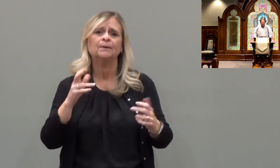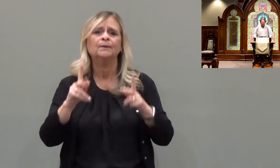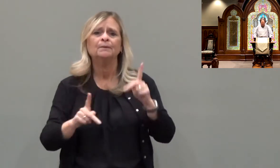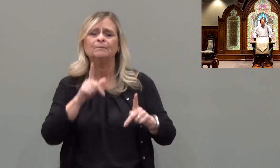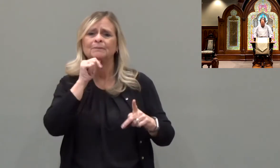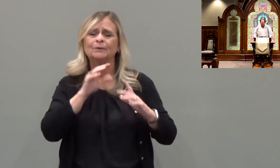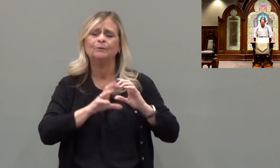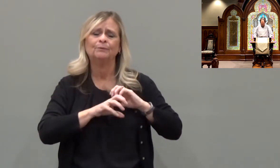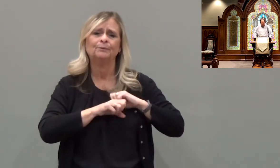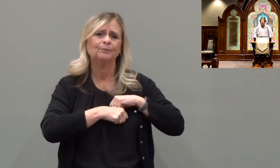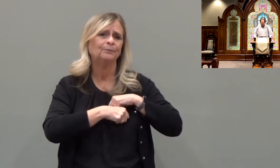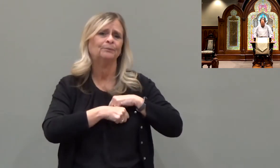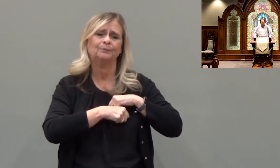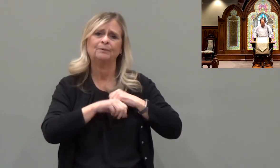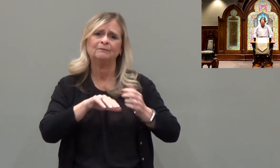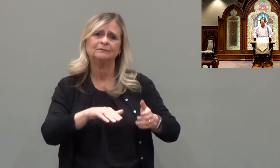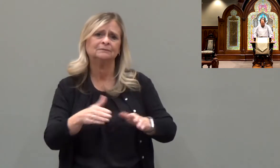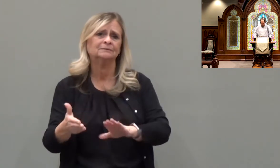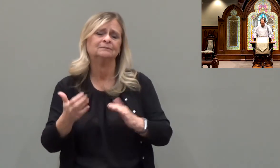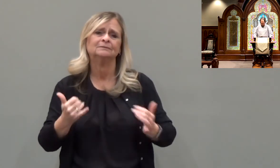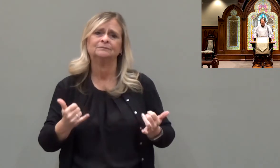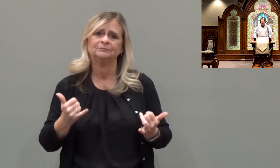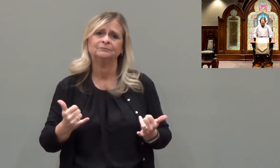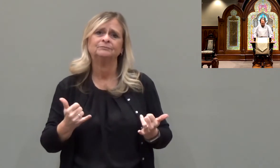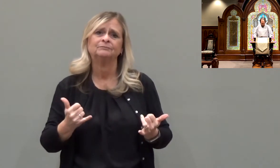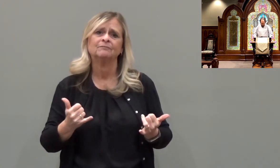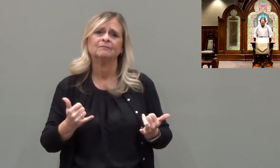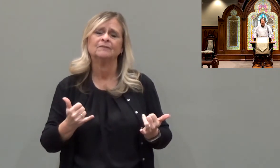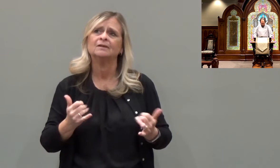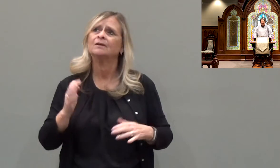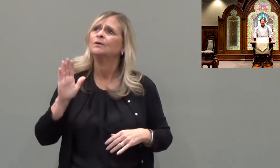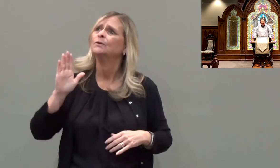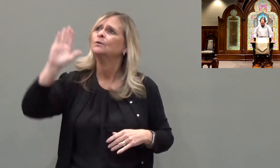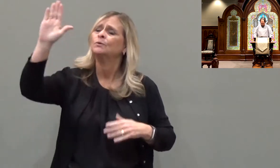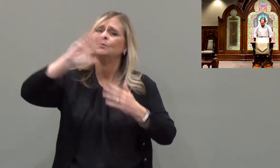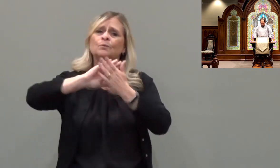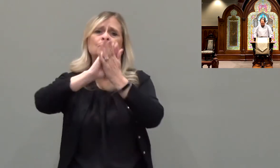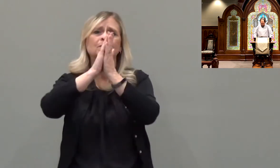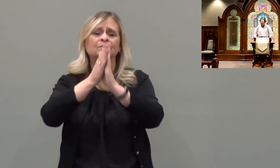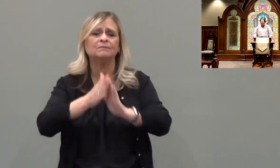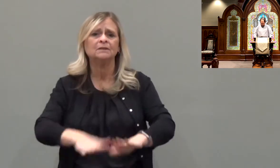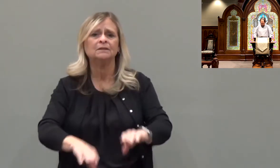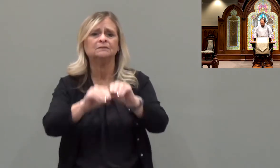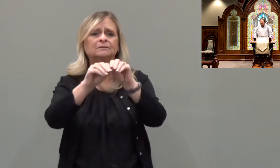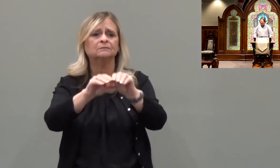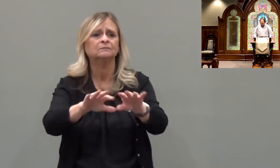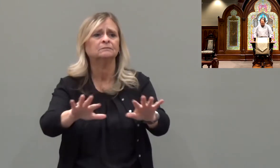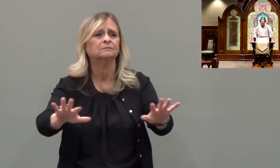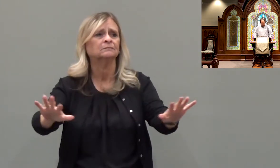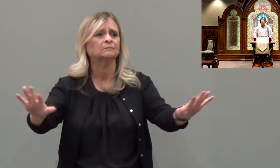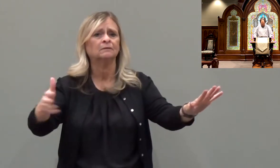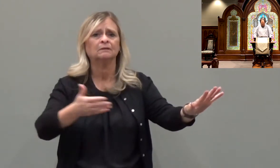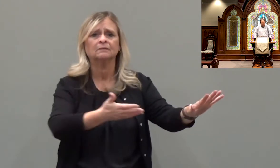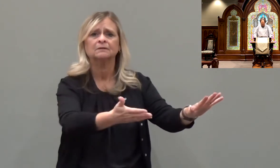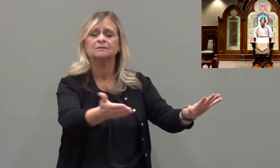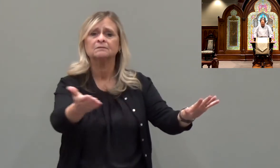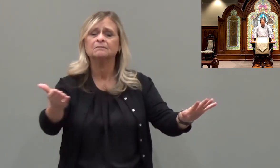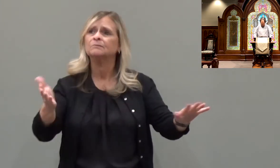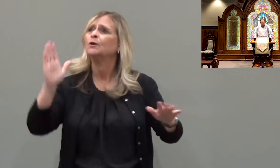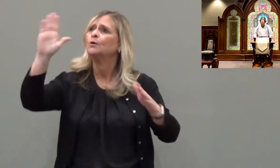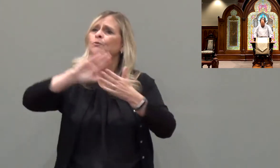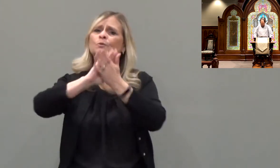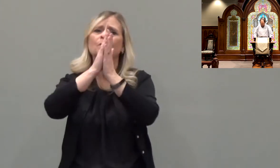grieving loss at this moment, that your peace may come upon them, that your peace that passes